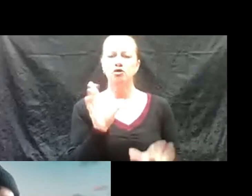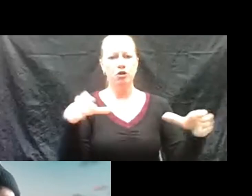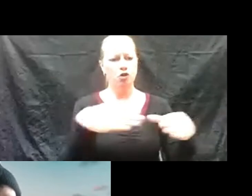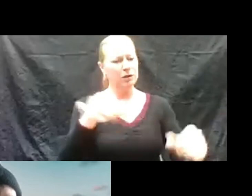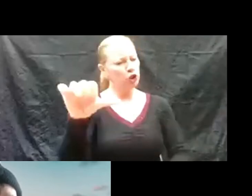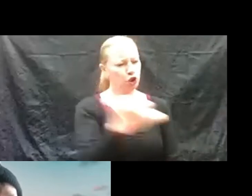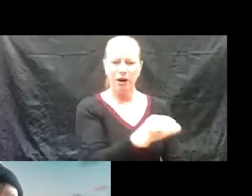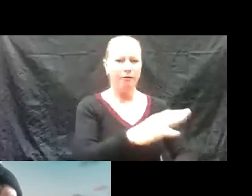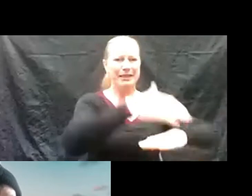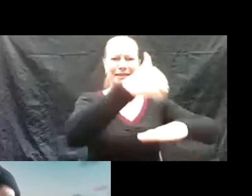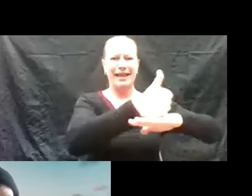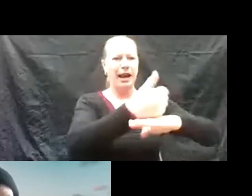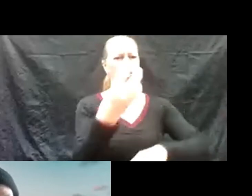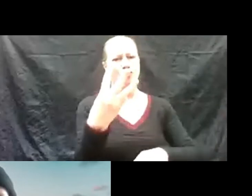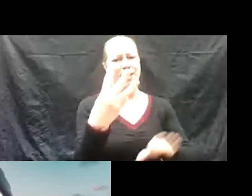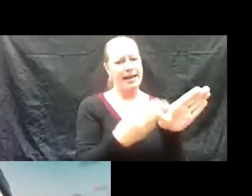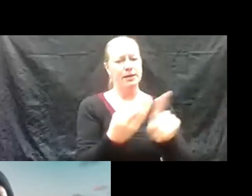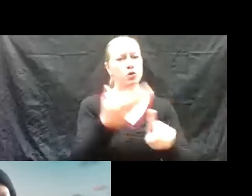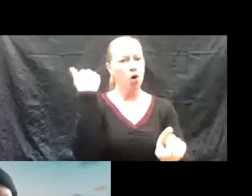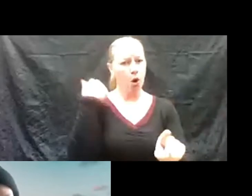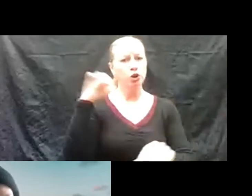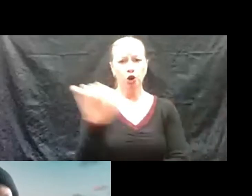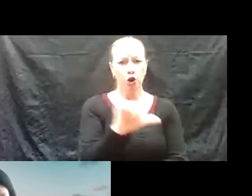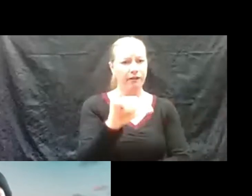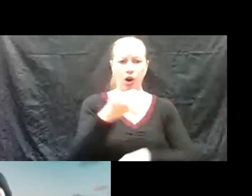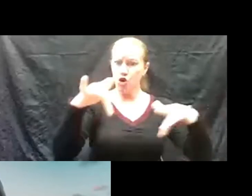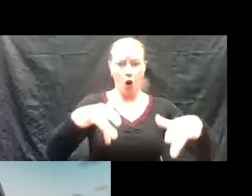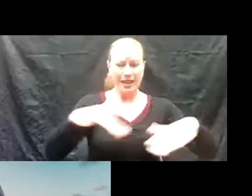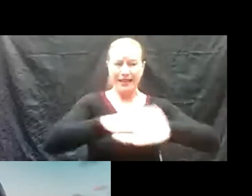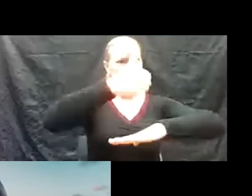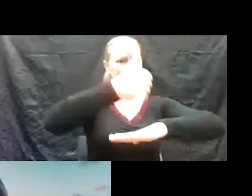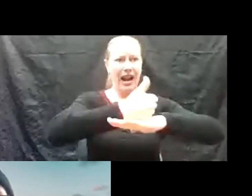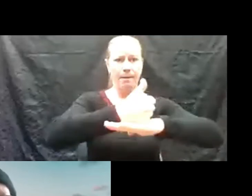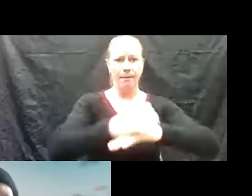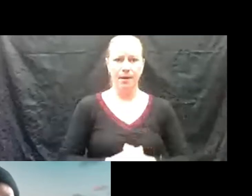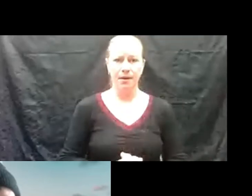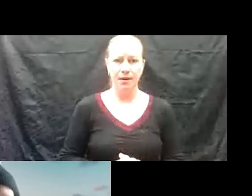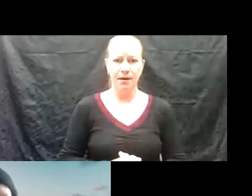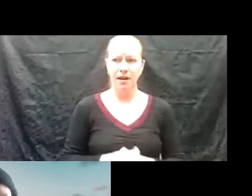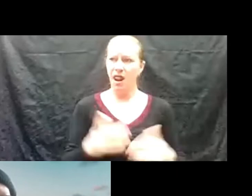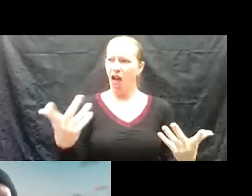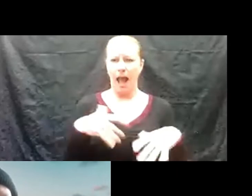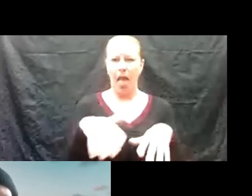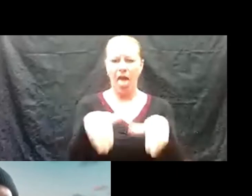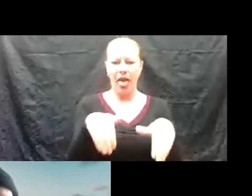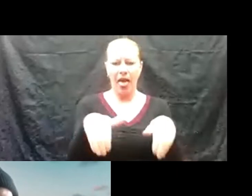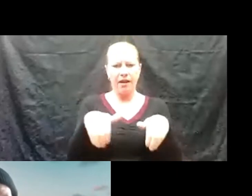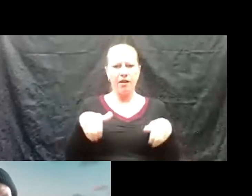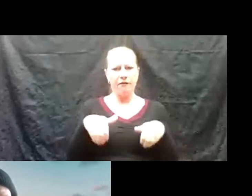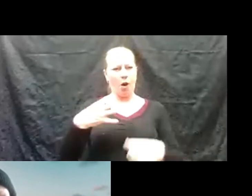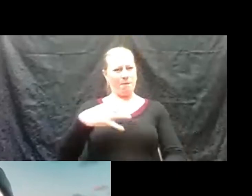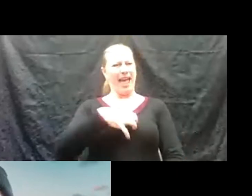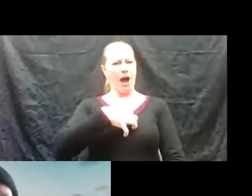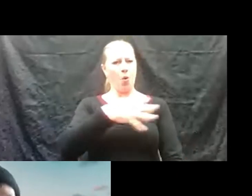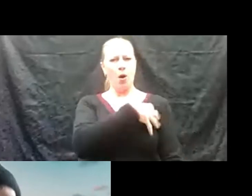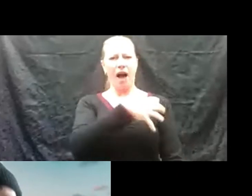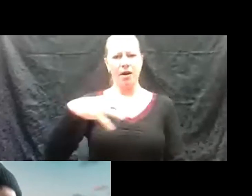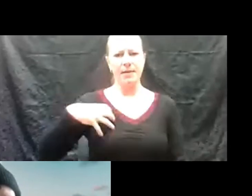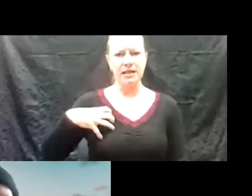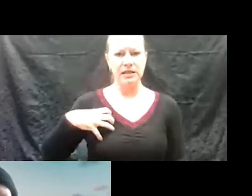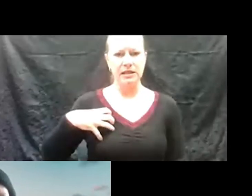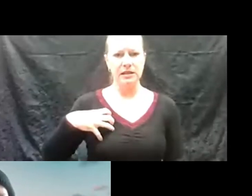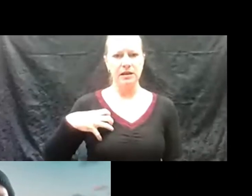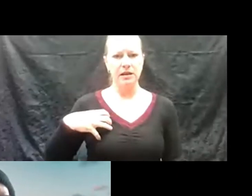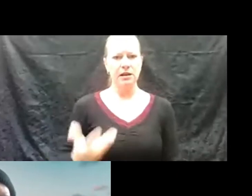been implemented 3 years ago, still hasn't been. There seems to be a deep reluctance from our government, whoever is